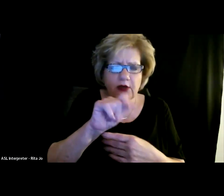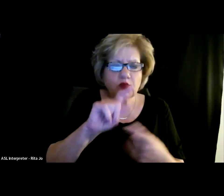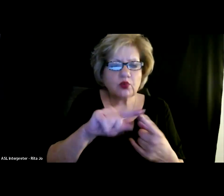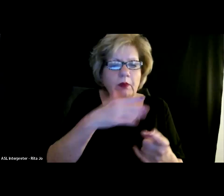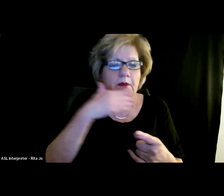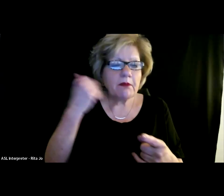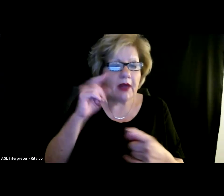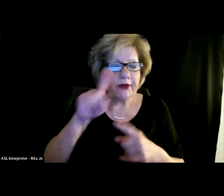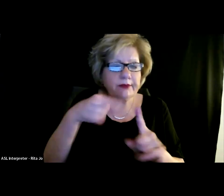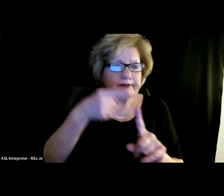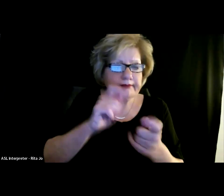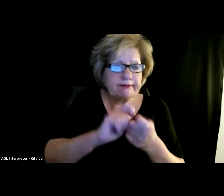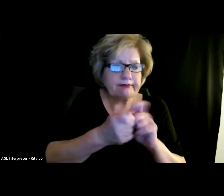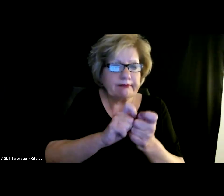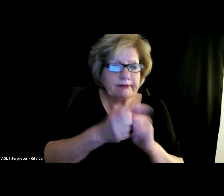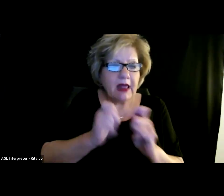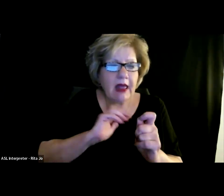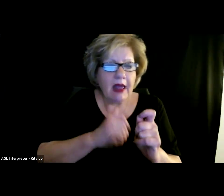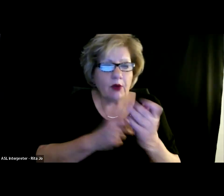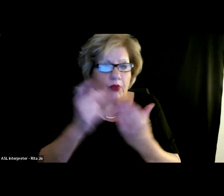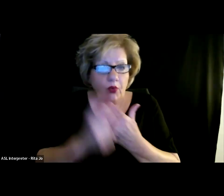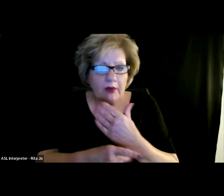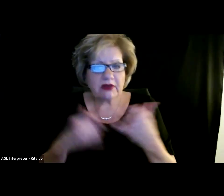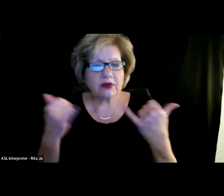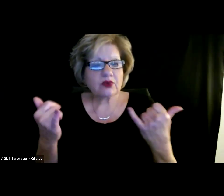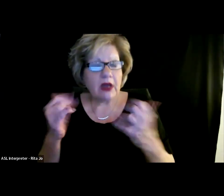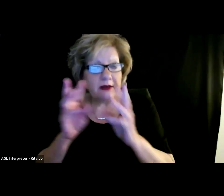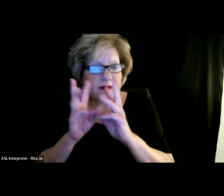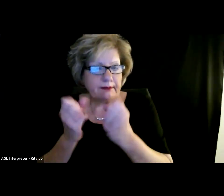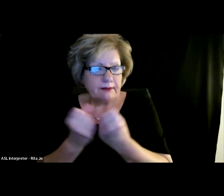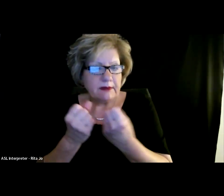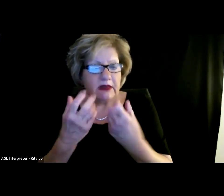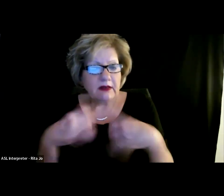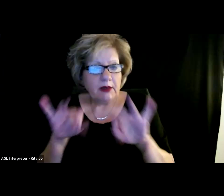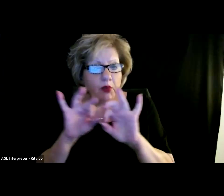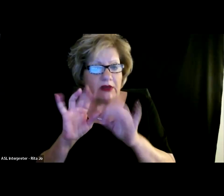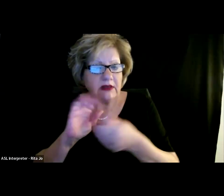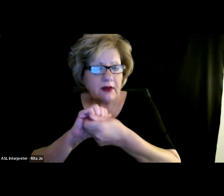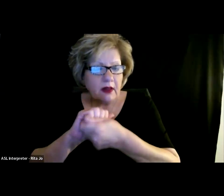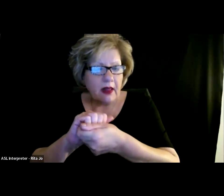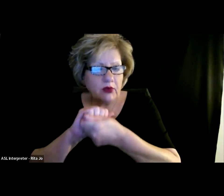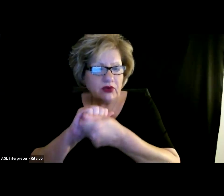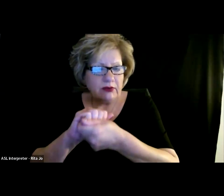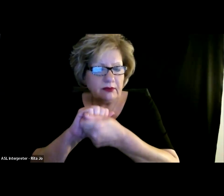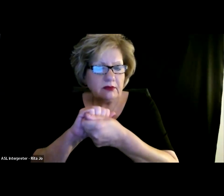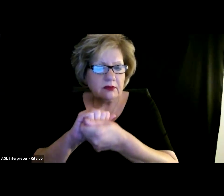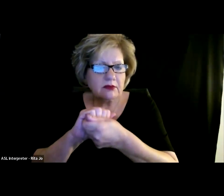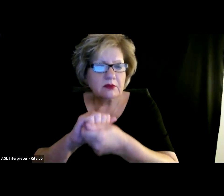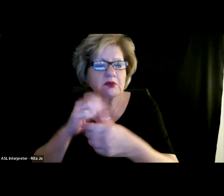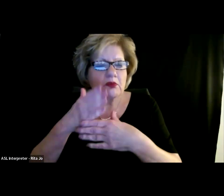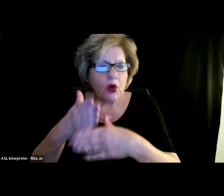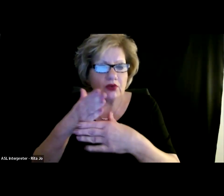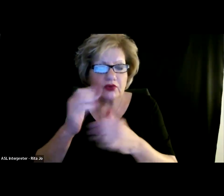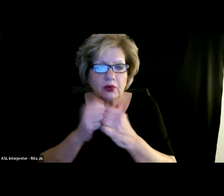and support services. Today's webinar has also highlighted the importance of collaboration. Partnerships between